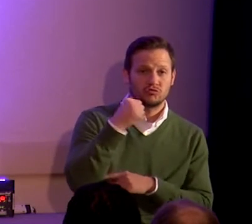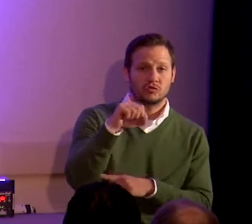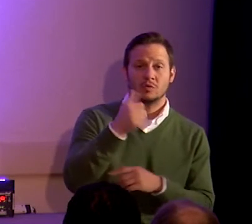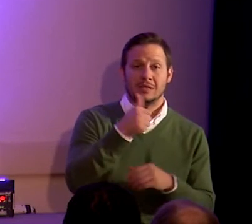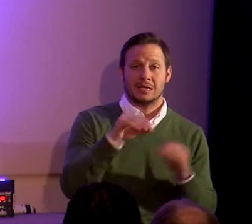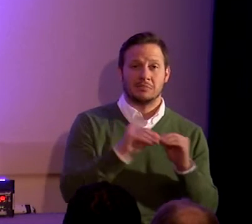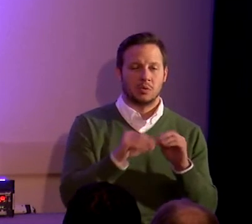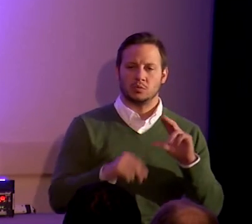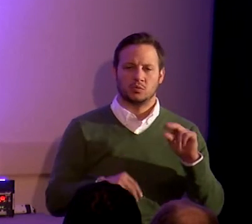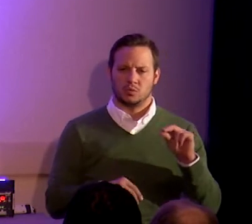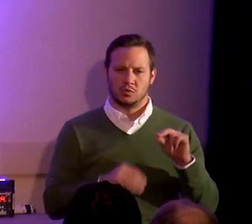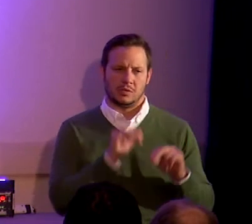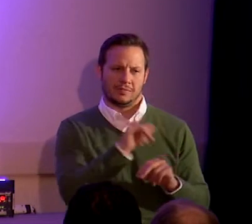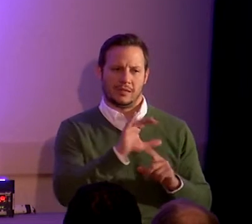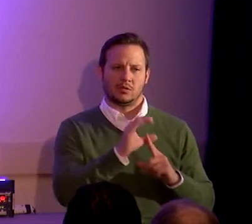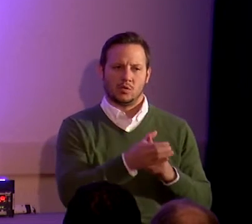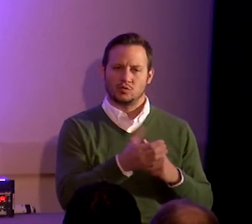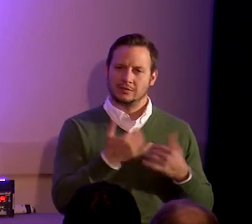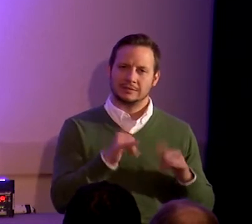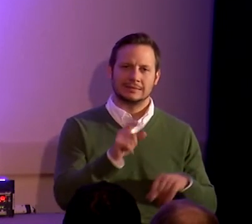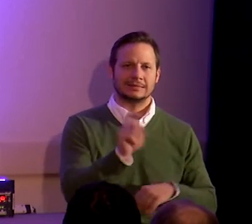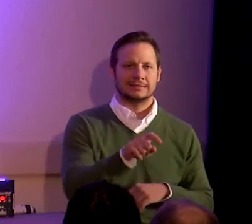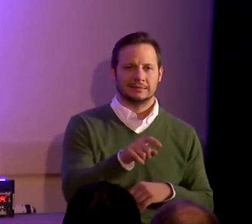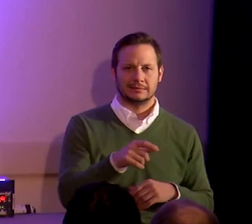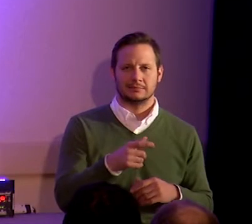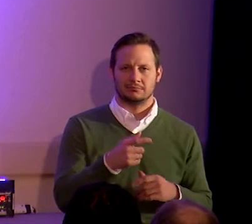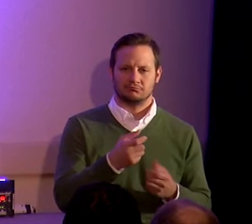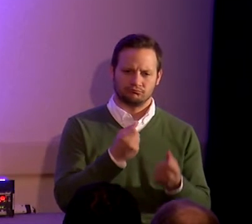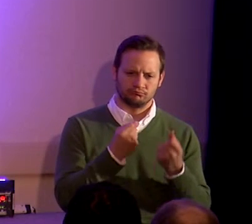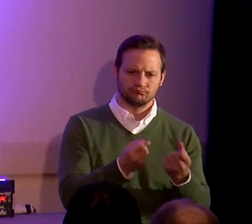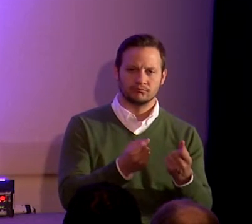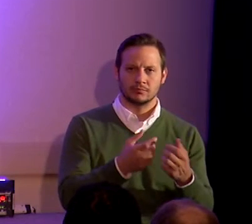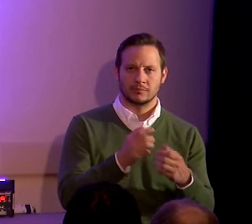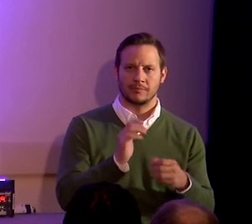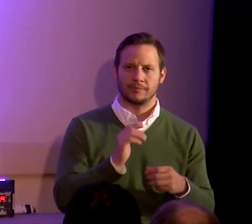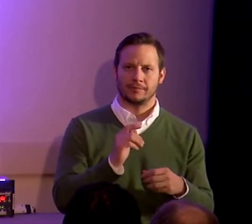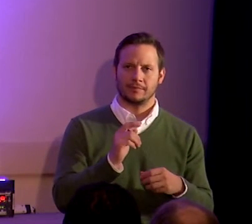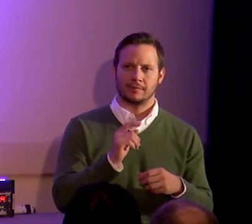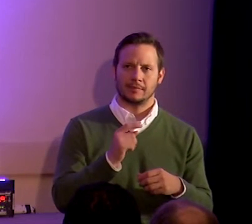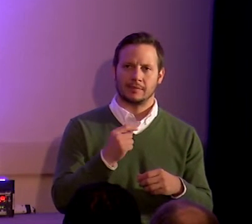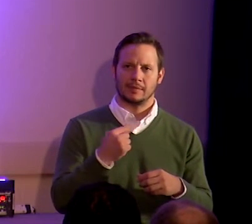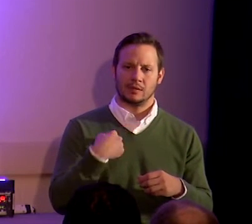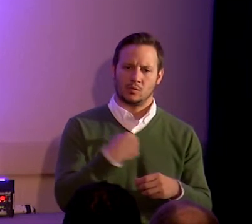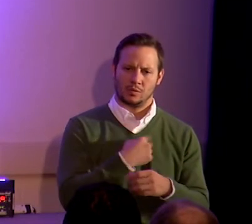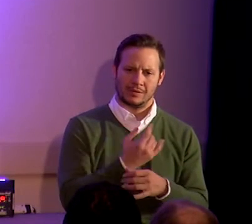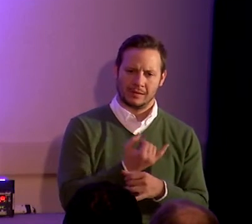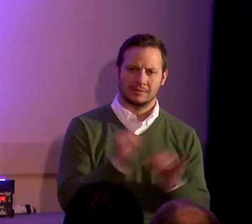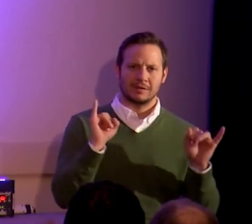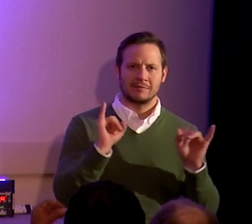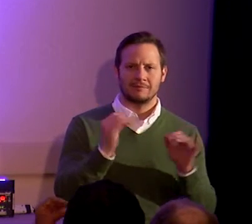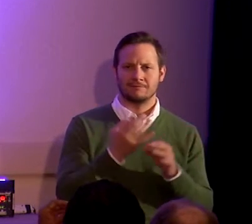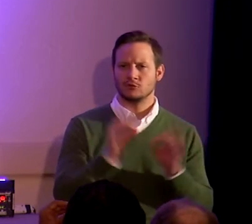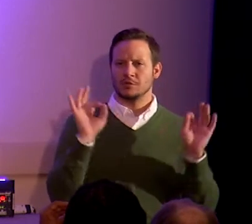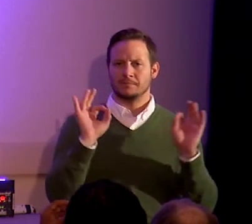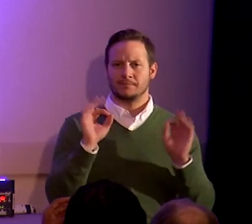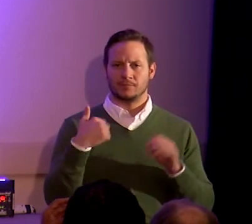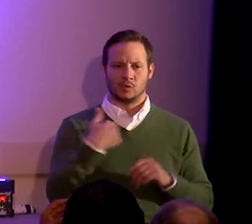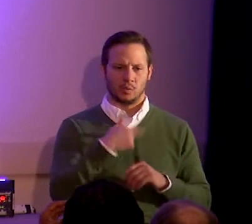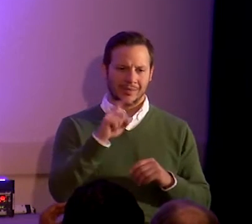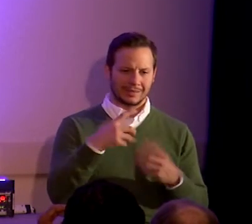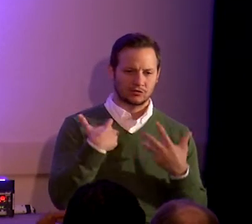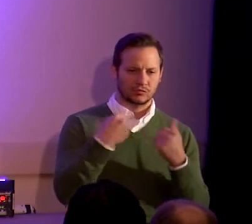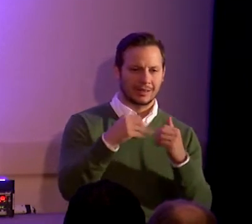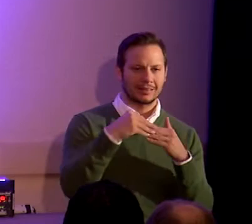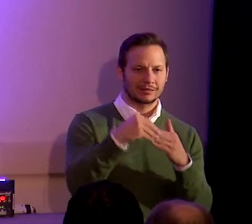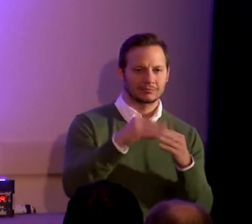rooted. We will continue to need bold insistence on the truth that underpins our freedom and our autonomy. We will need courageous leadership around challenges